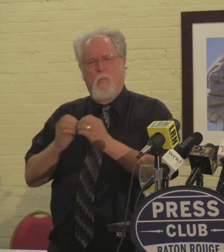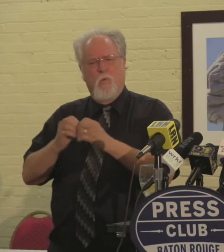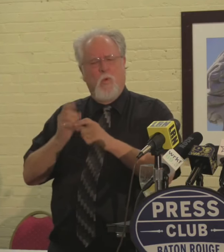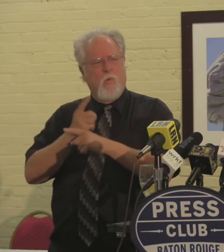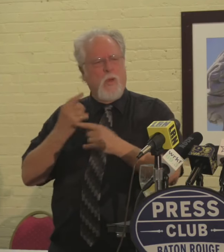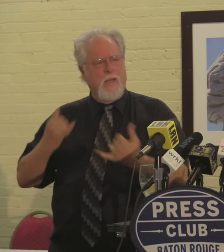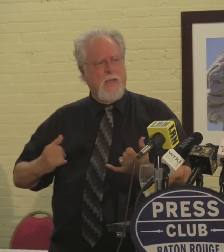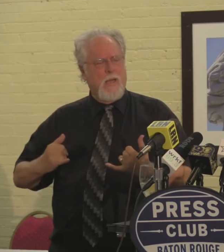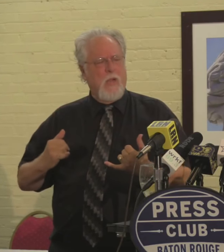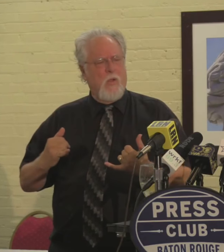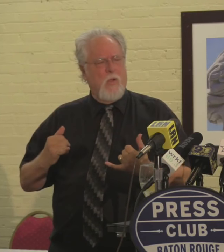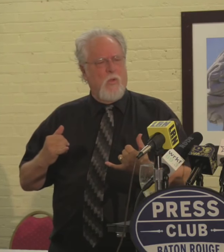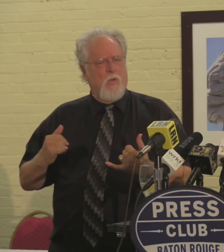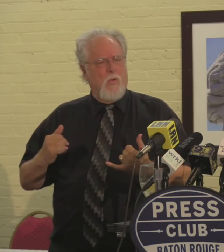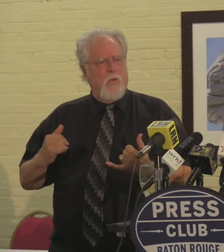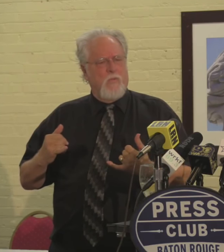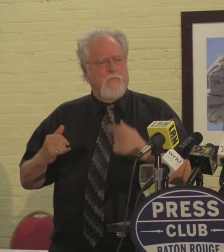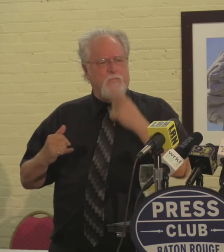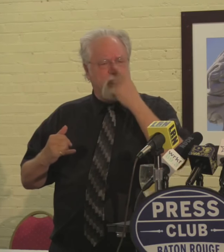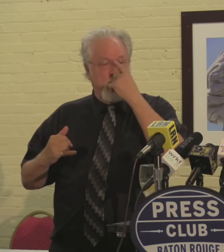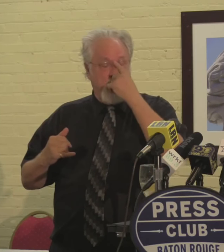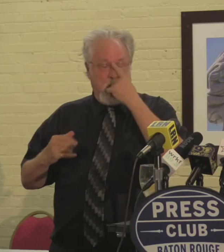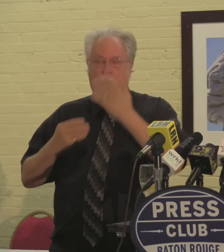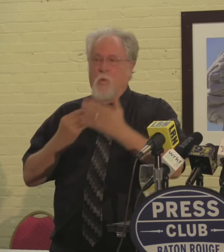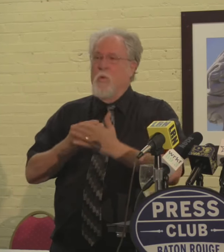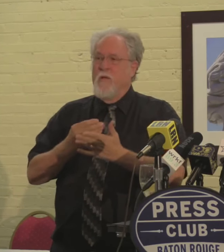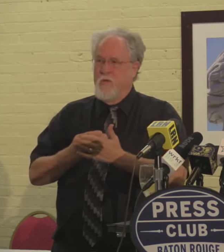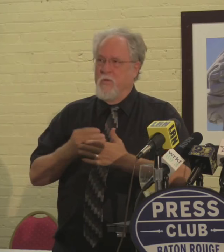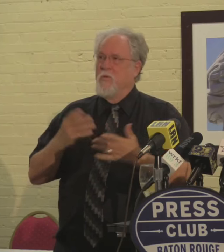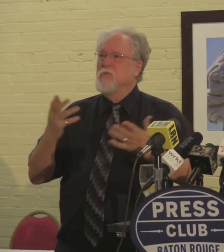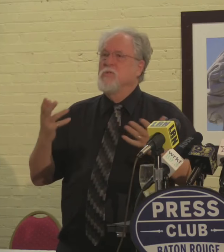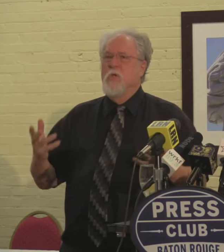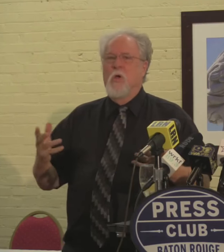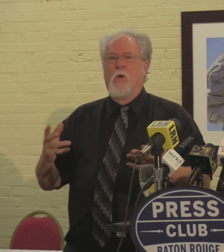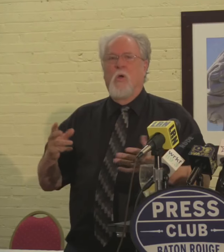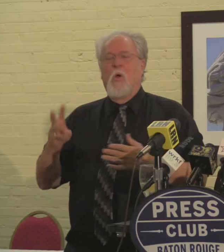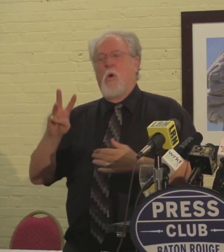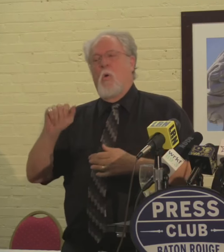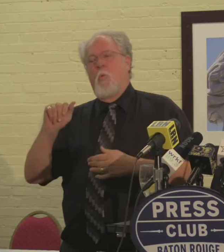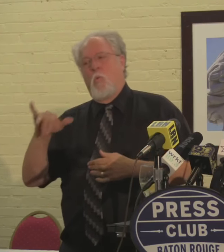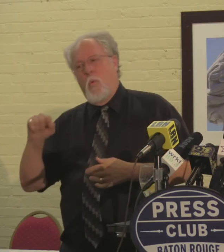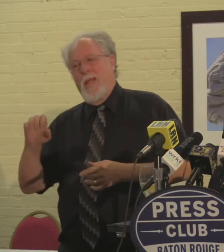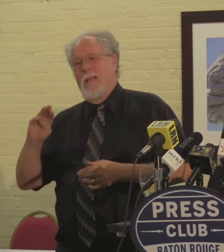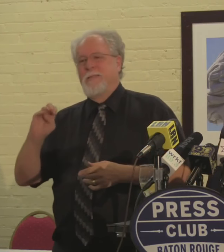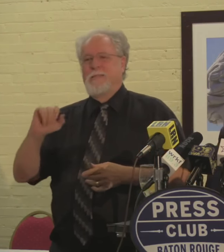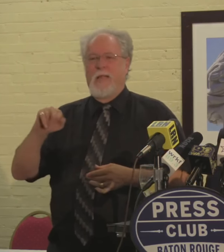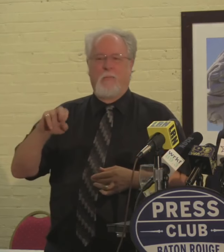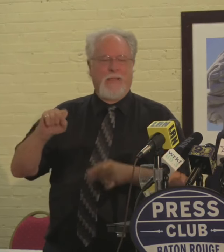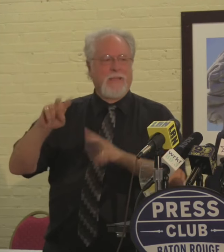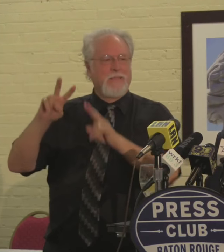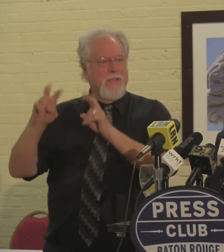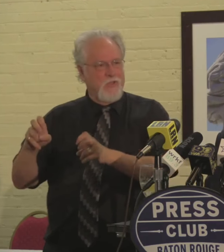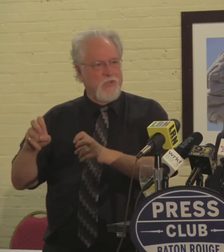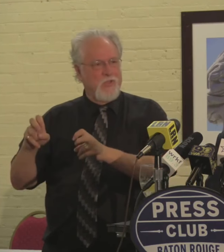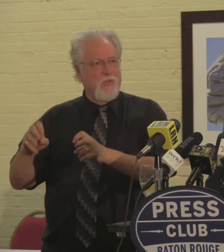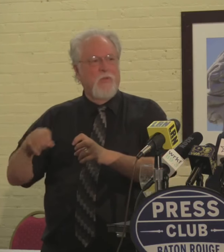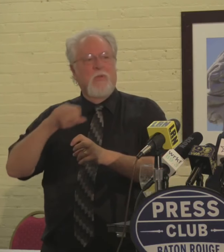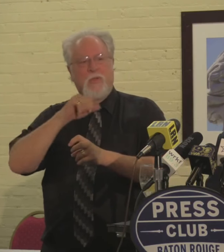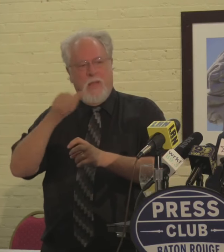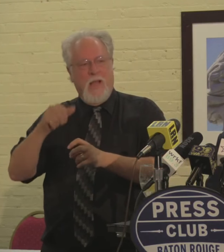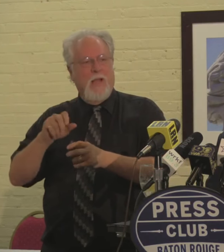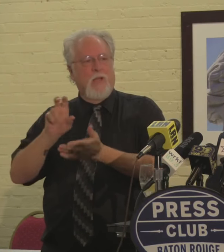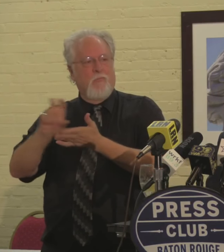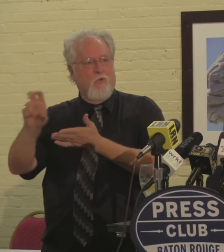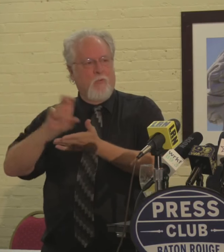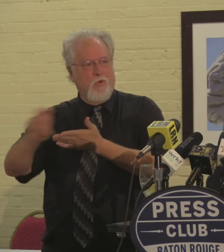now on the revenue side. So it's a ways and means issue primarily, not so much an